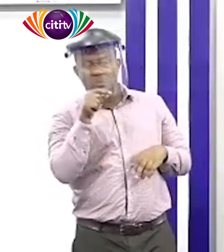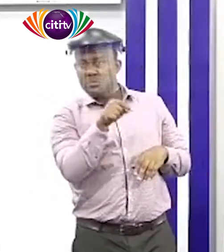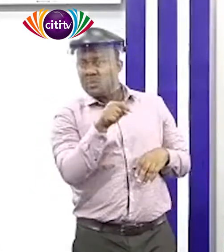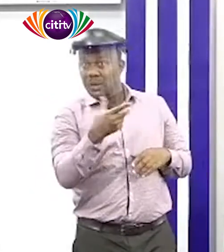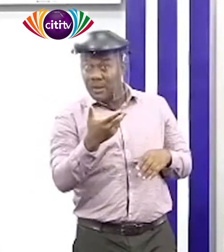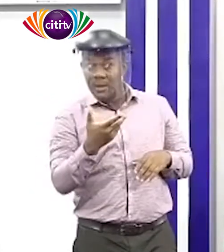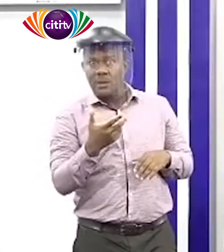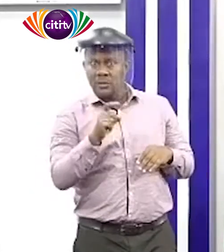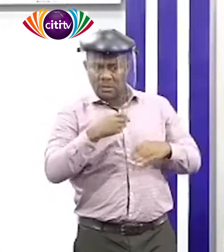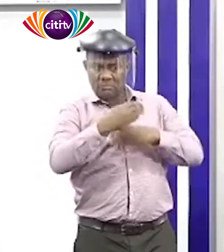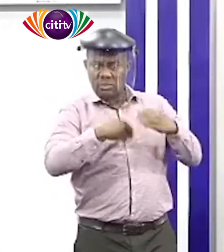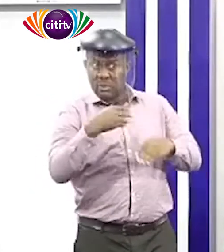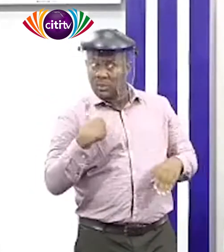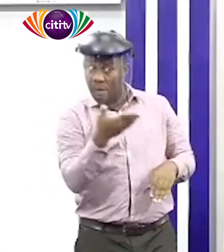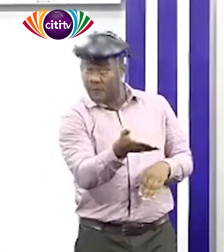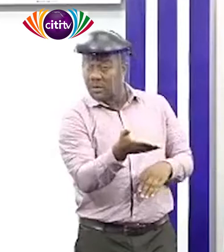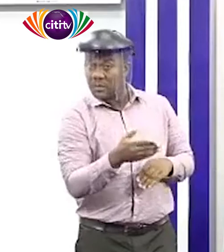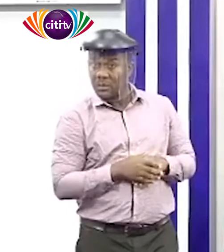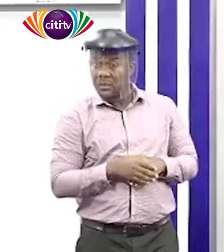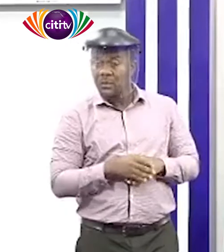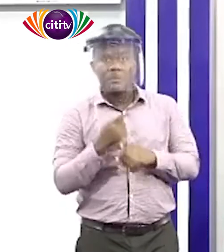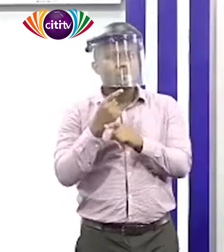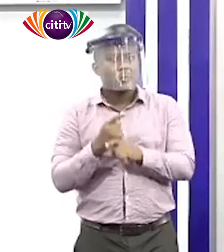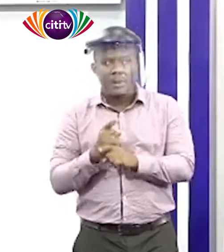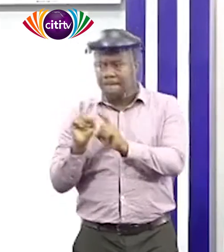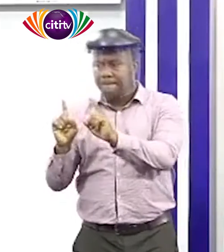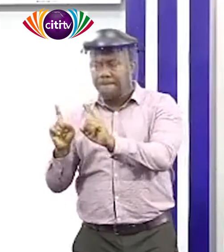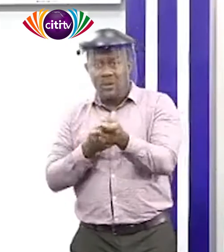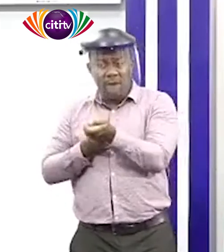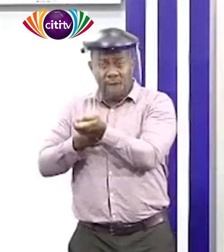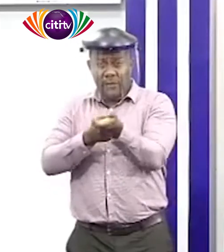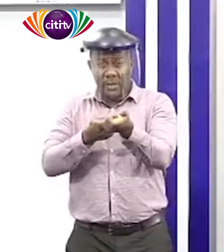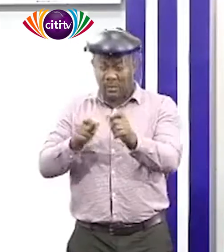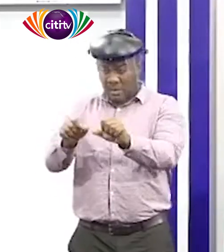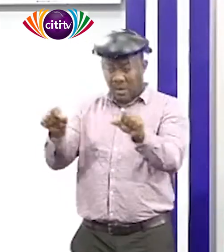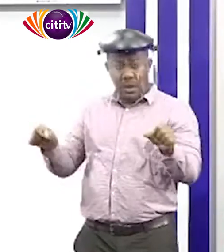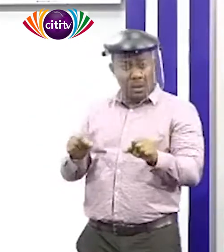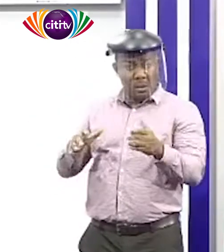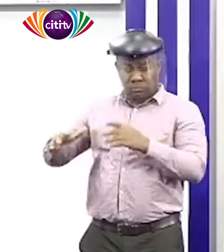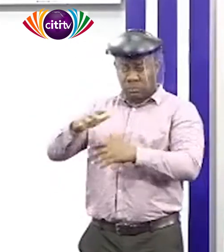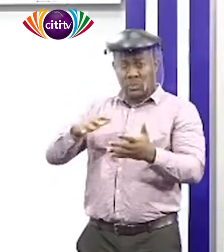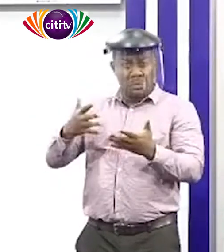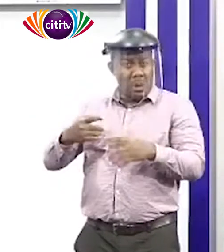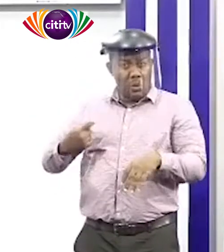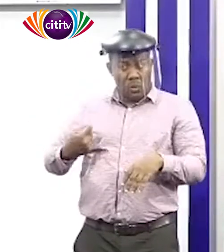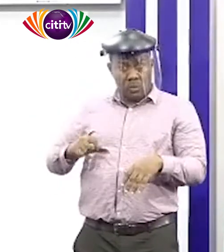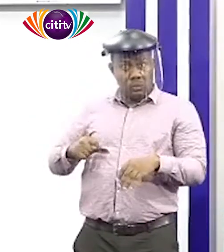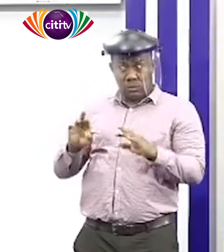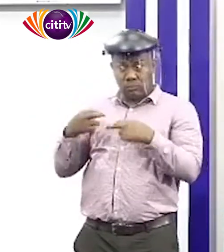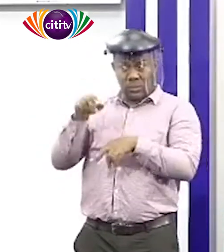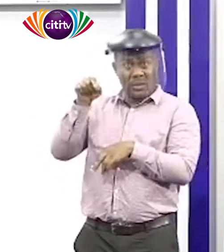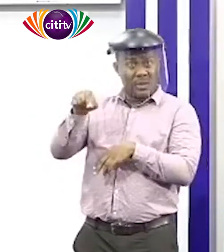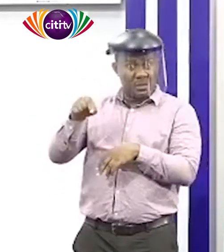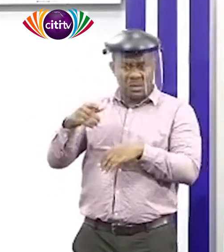members. Regular cleaning and disinfection of frequently used communal places like bathroom and toilet